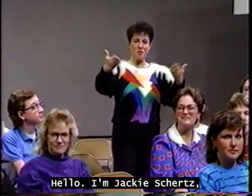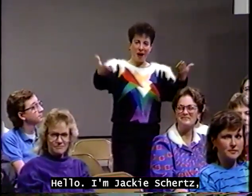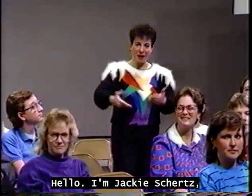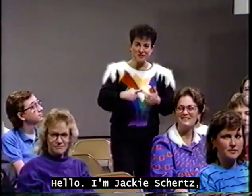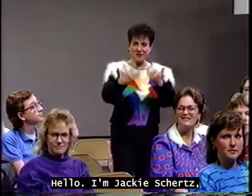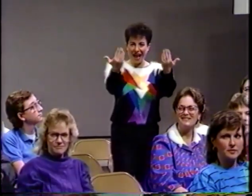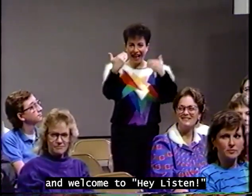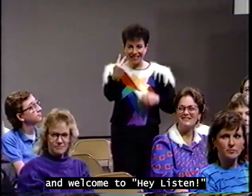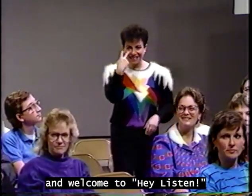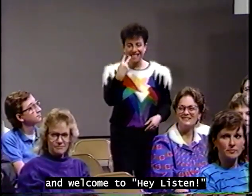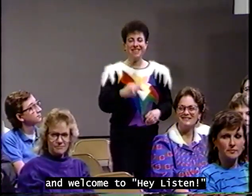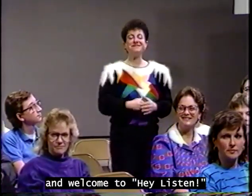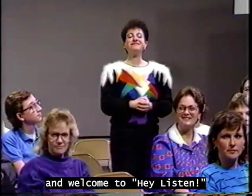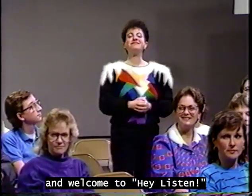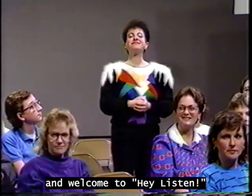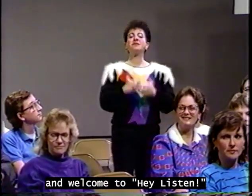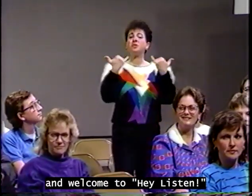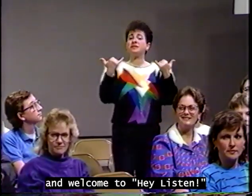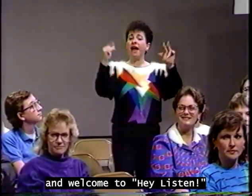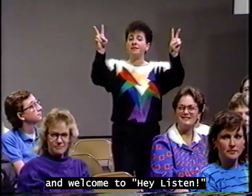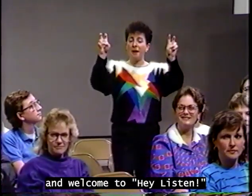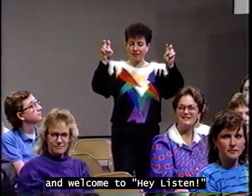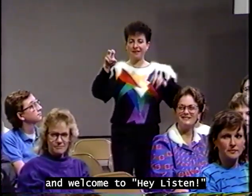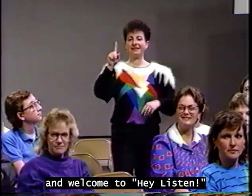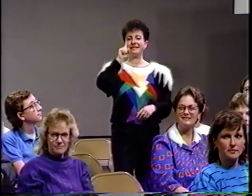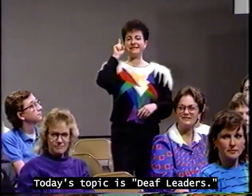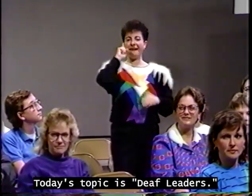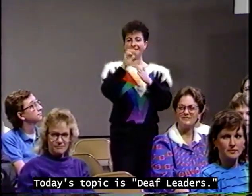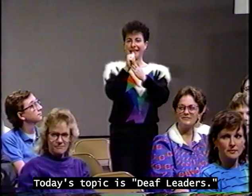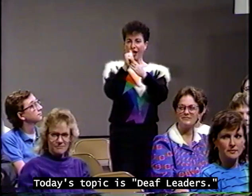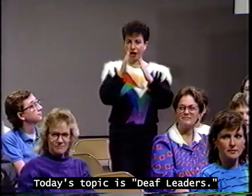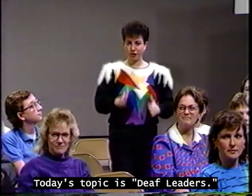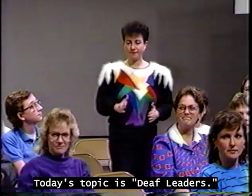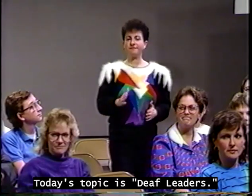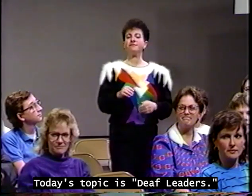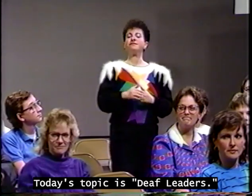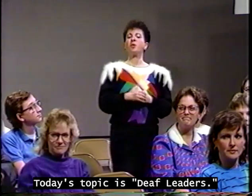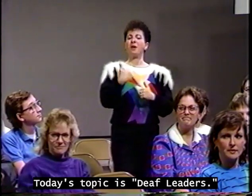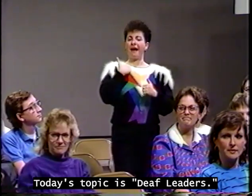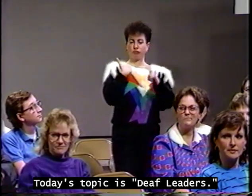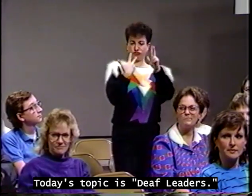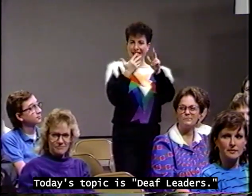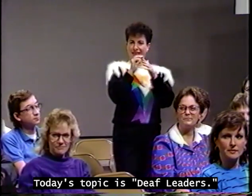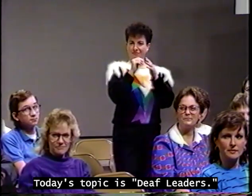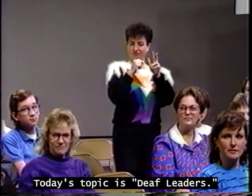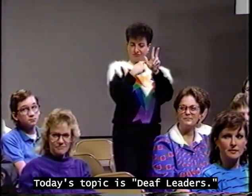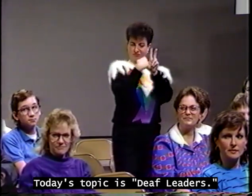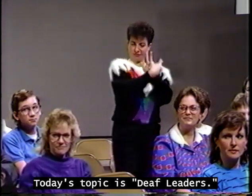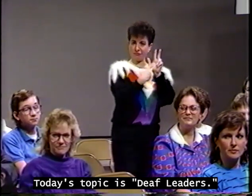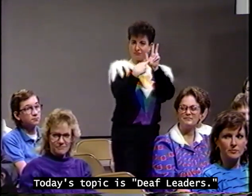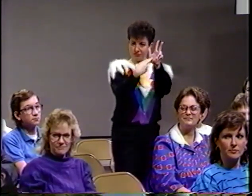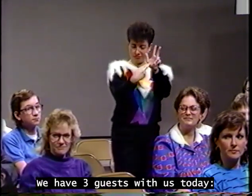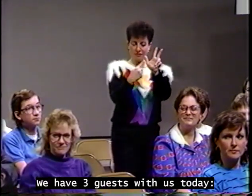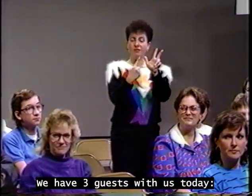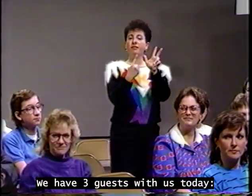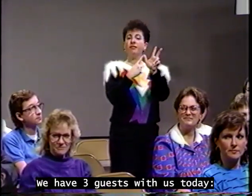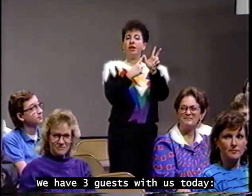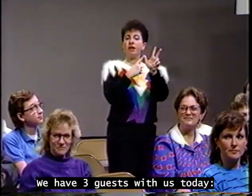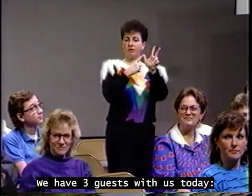I'm Jackie Schertz, and welcome to Hey Listen. Today's topic is deaf leaders. We have three guests